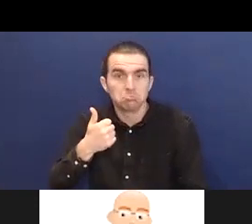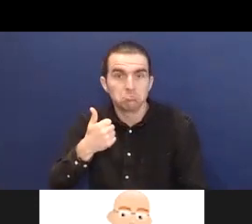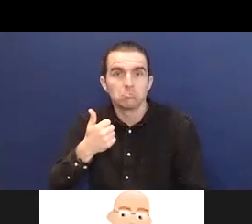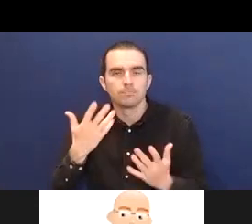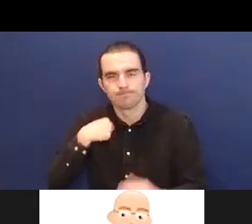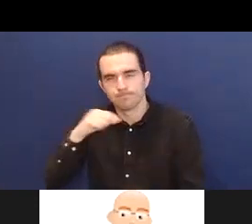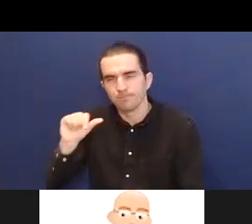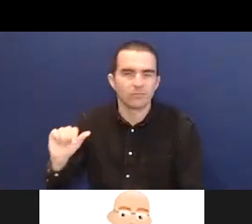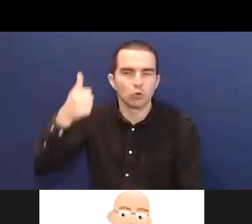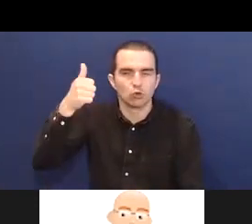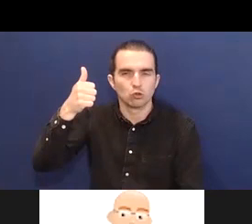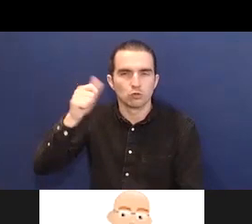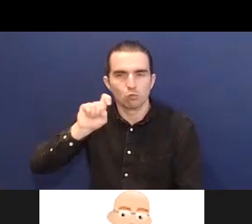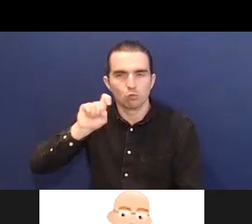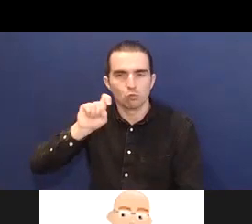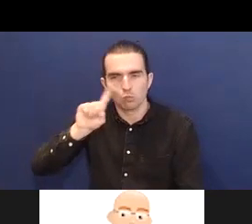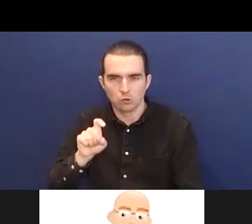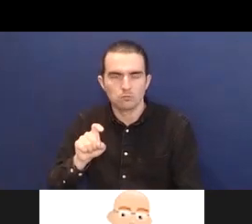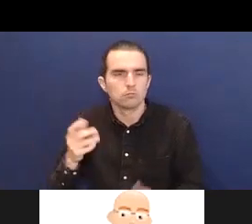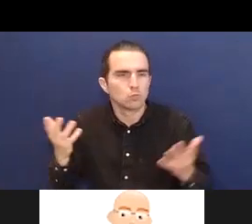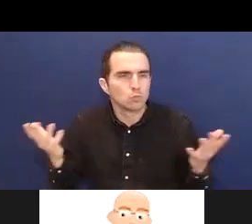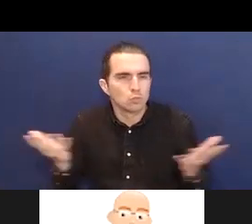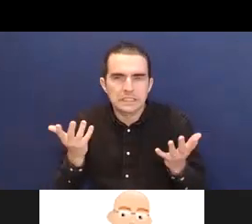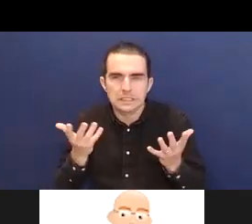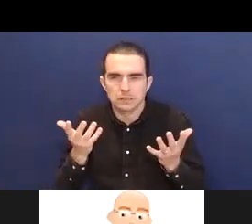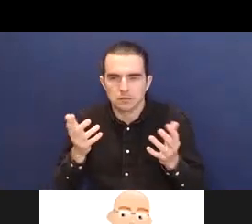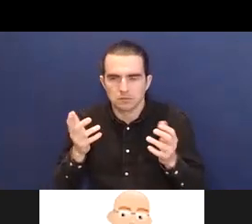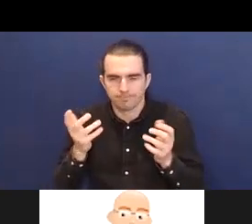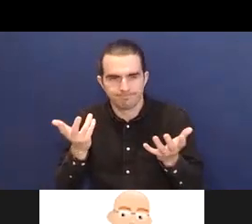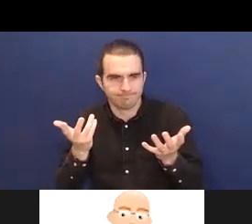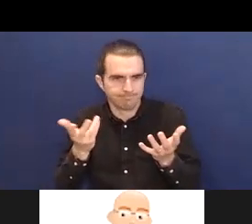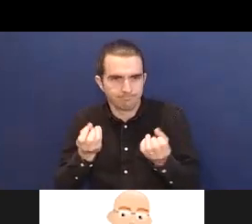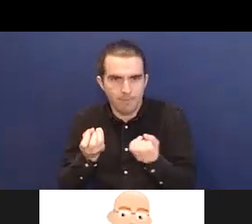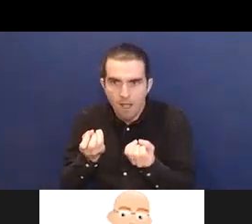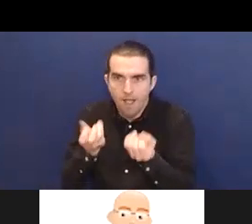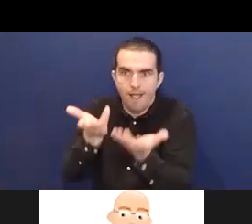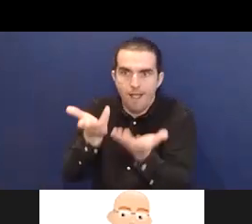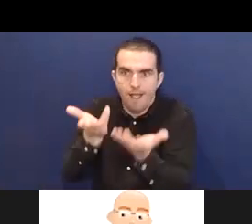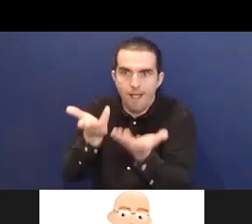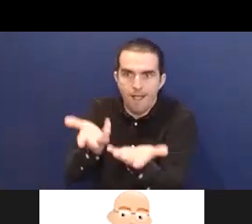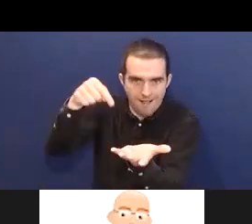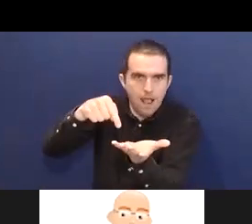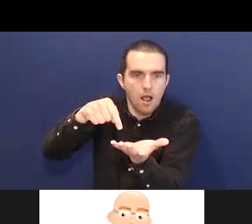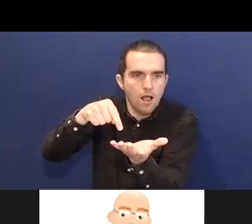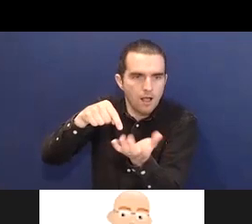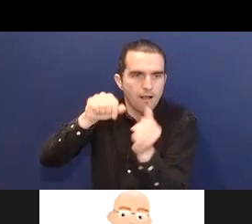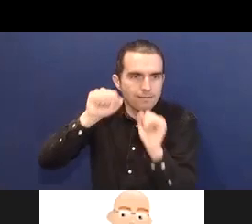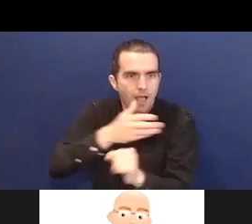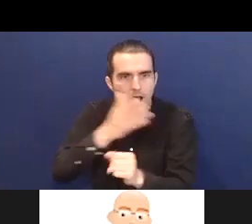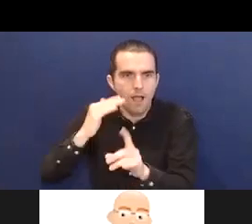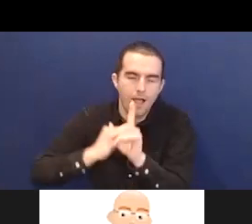the opportunities, or what opportunities have arisen to improve